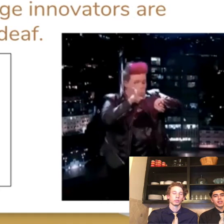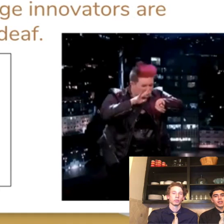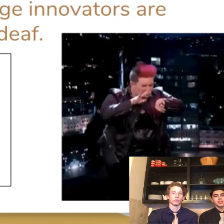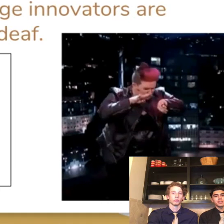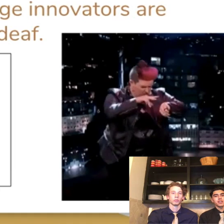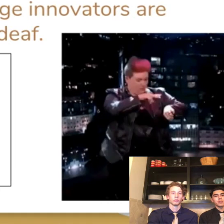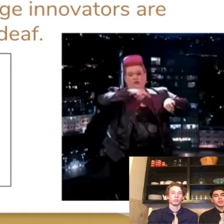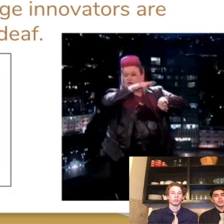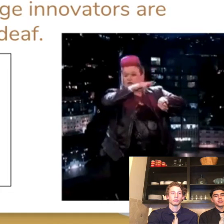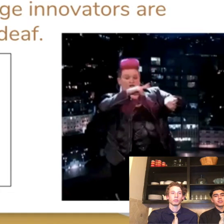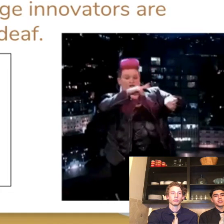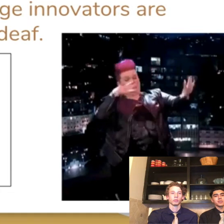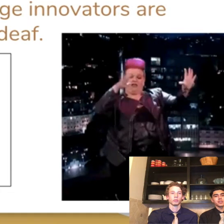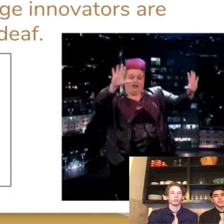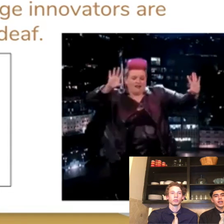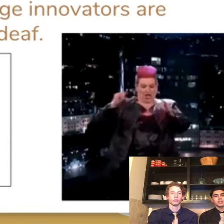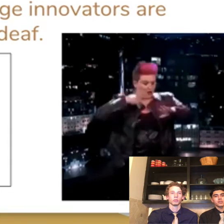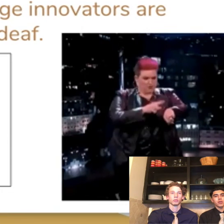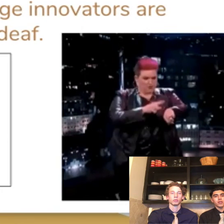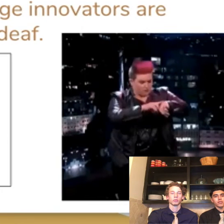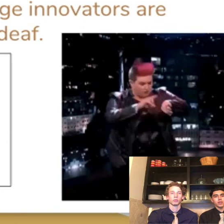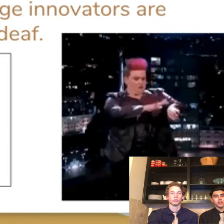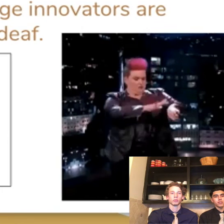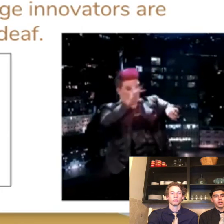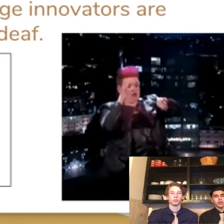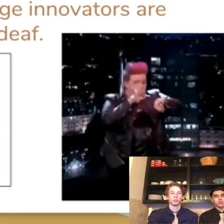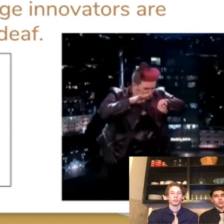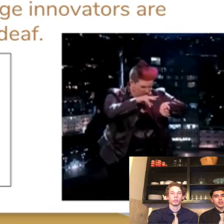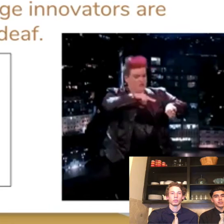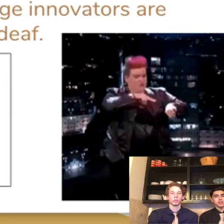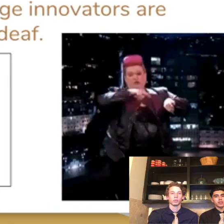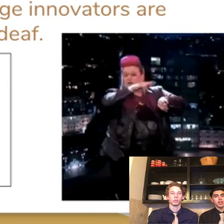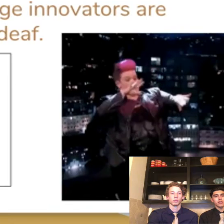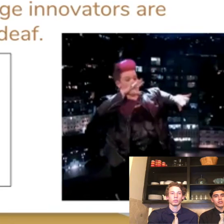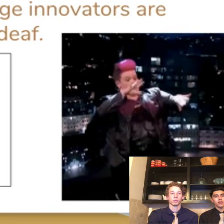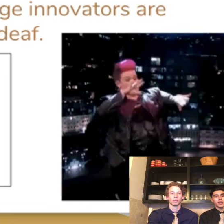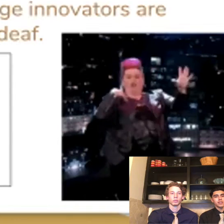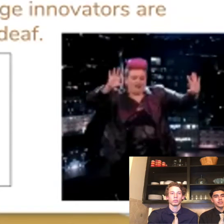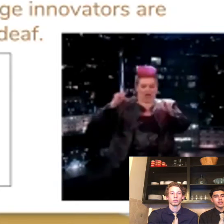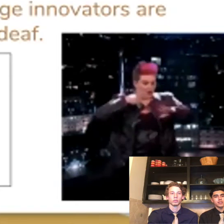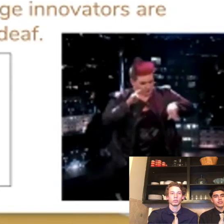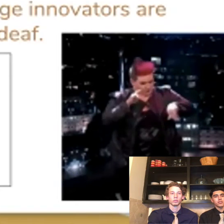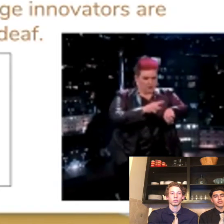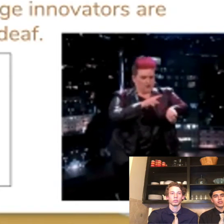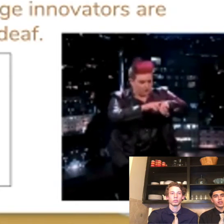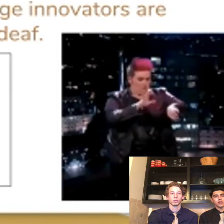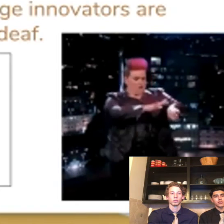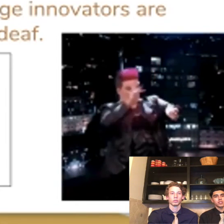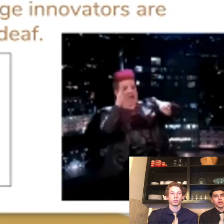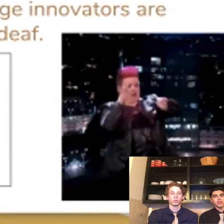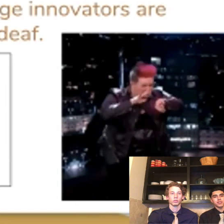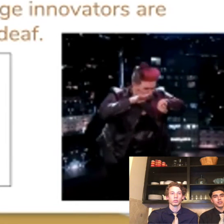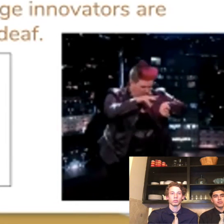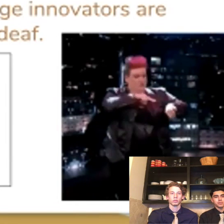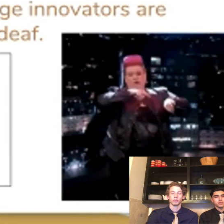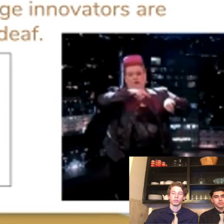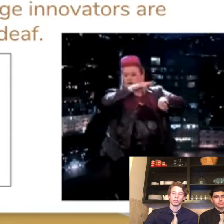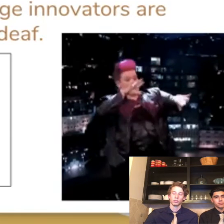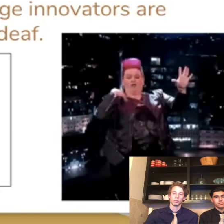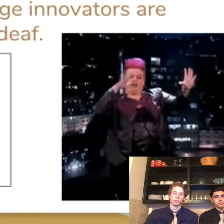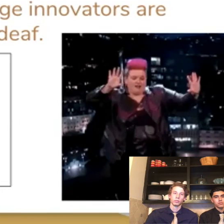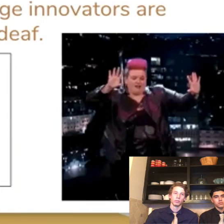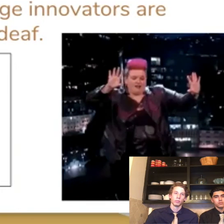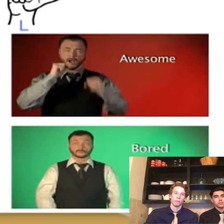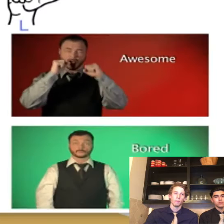the 1990s, the Americans with Disabilities Act has required venues to hire a translator. In her case, it's translating English to ASL.